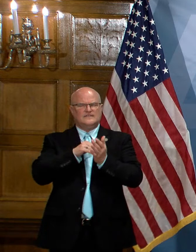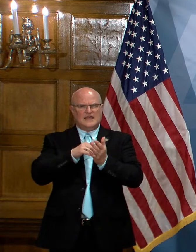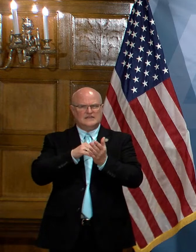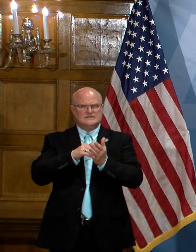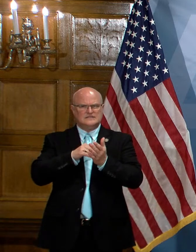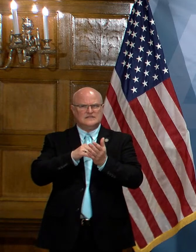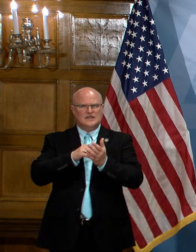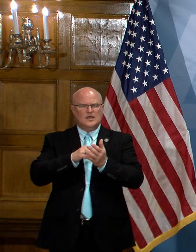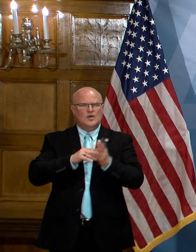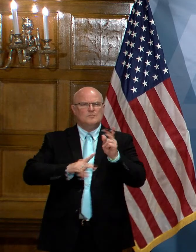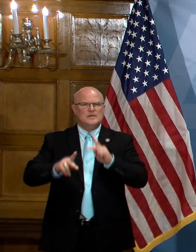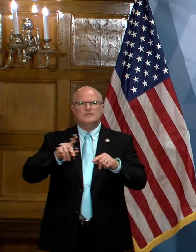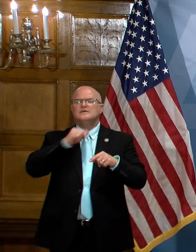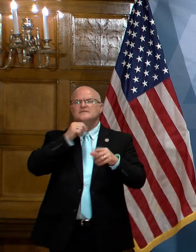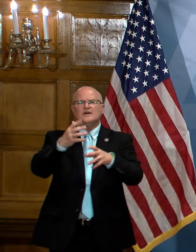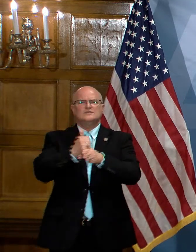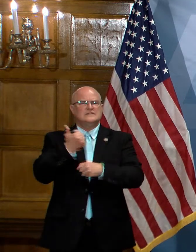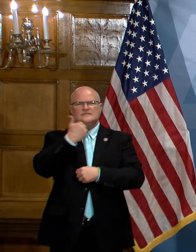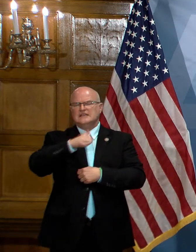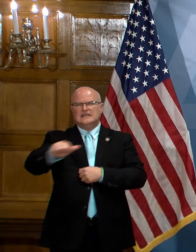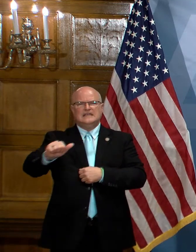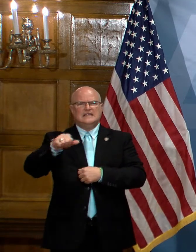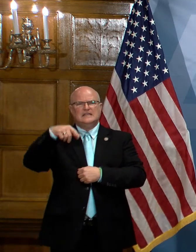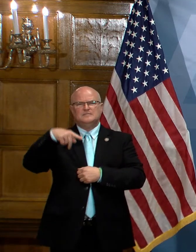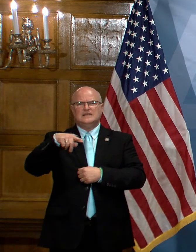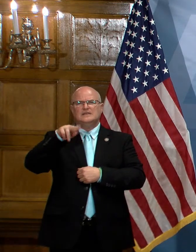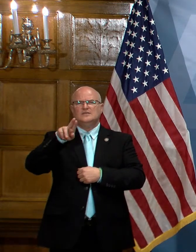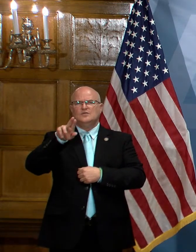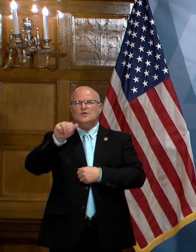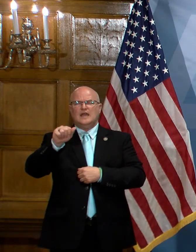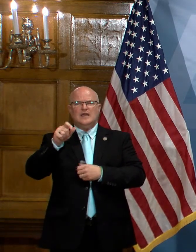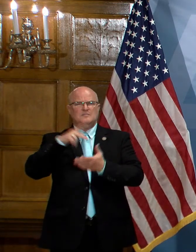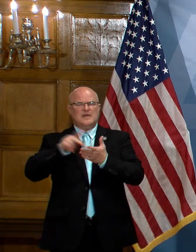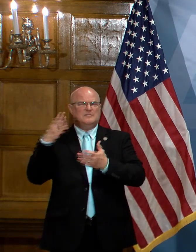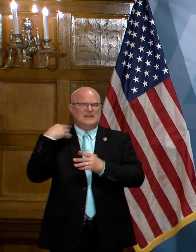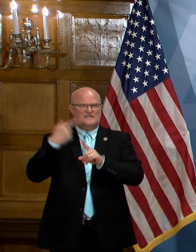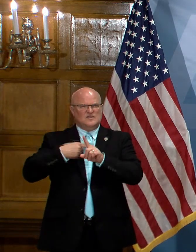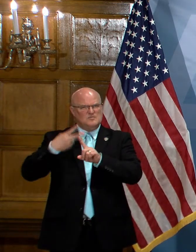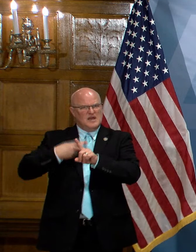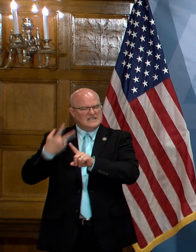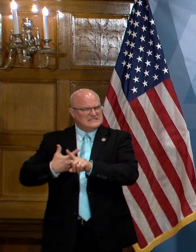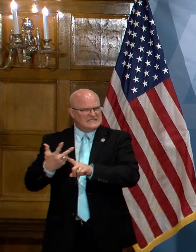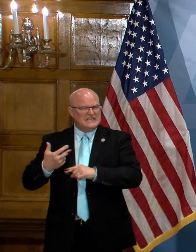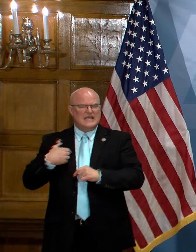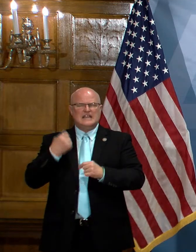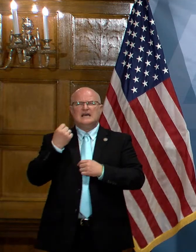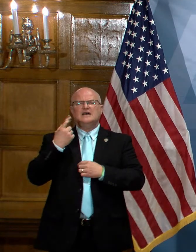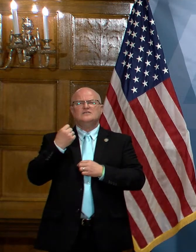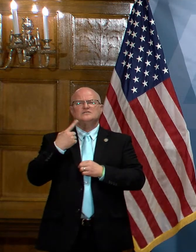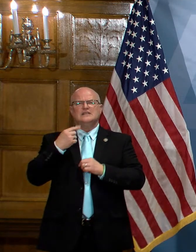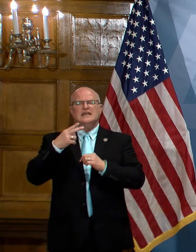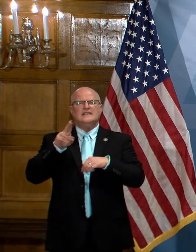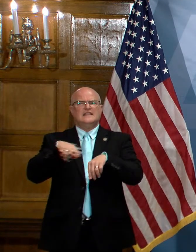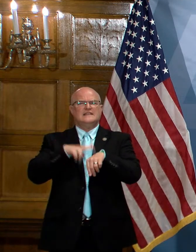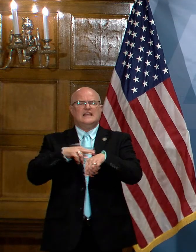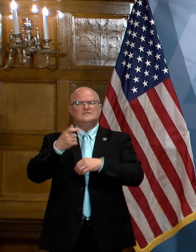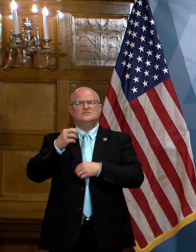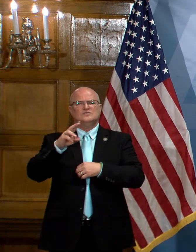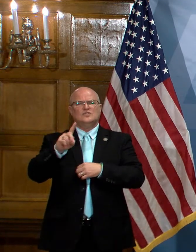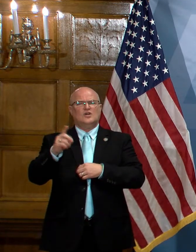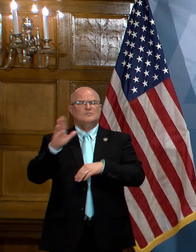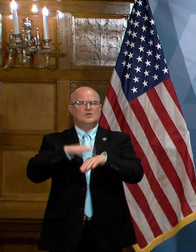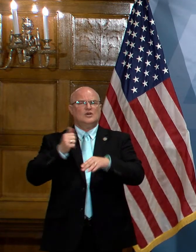Arkansans who have not been able to receive any type of PUA payments over the last few months or so. I understand the National Guard being called in